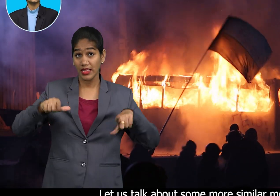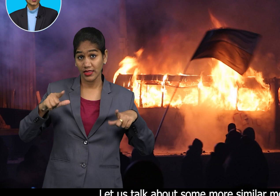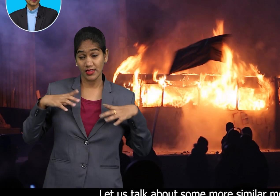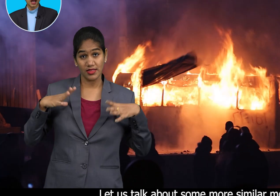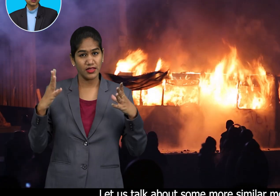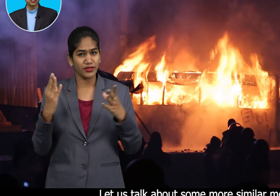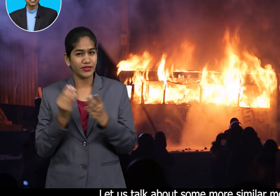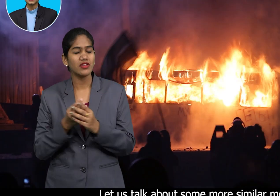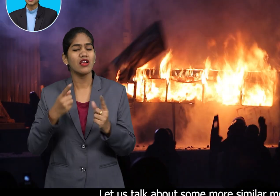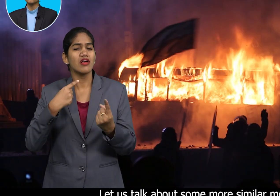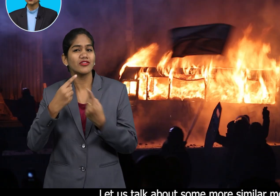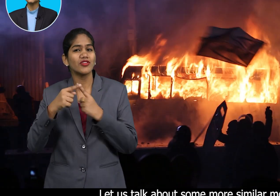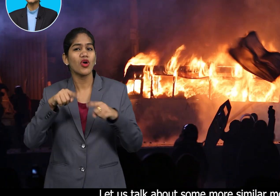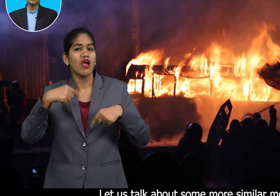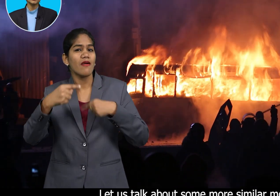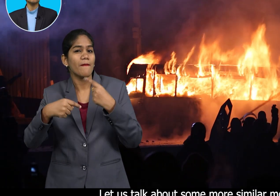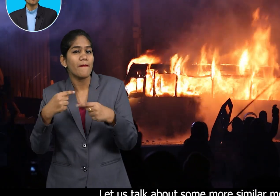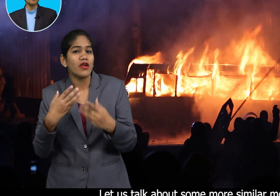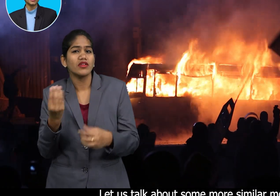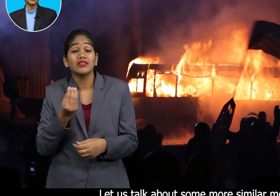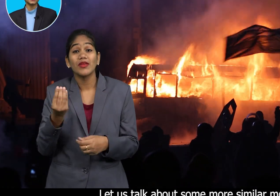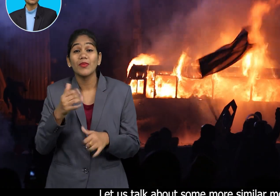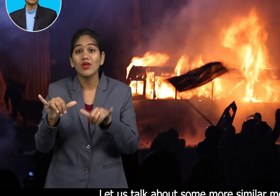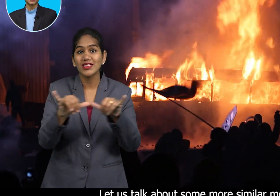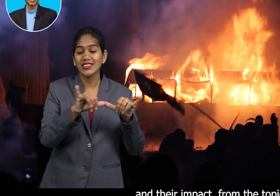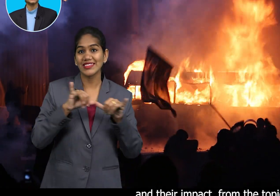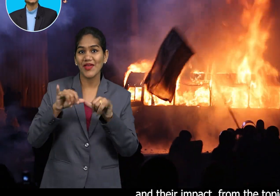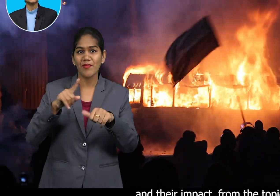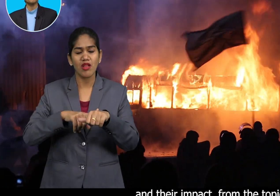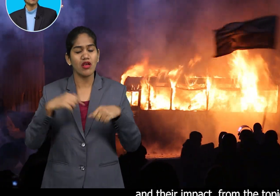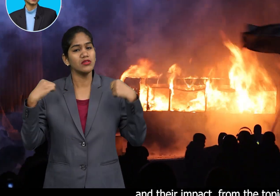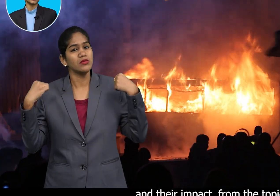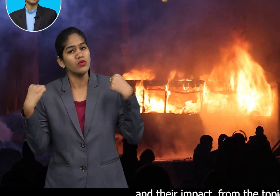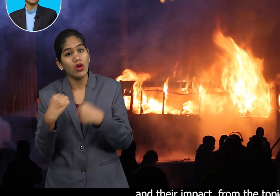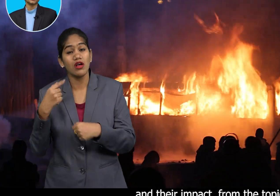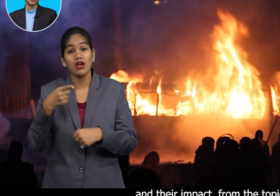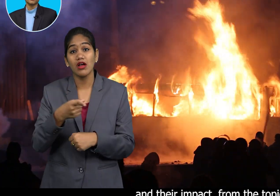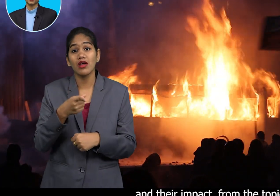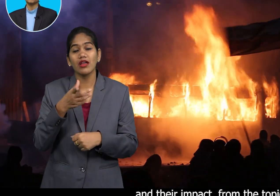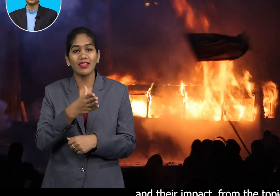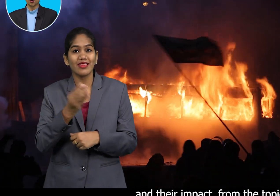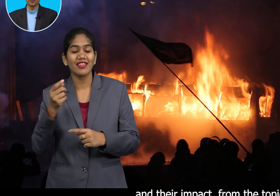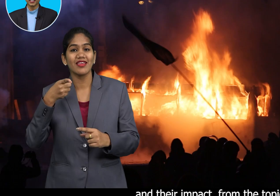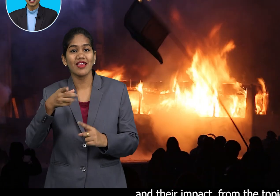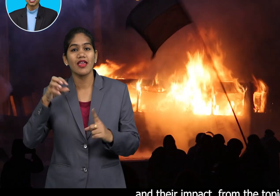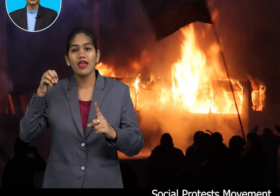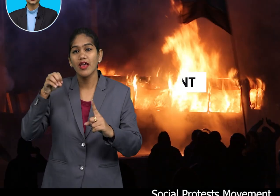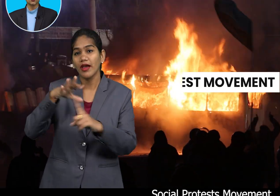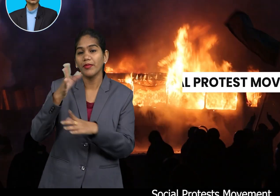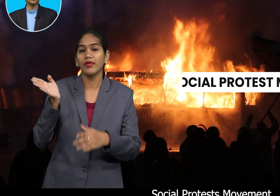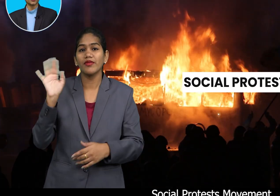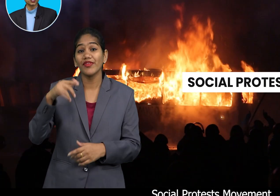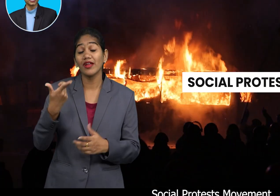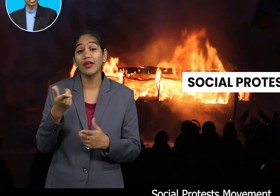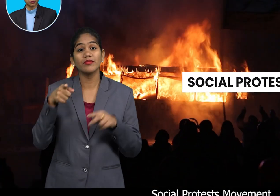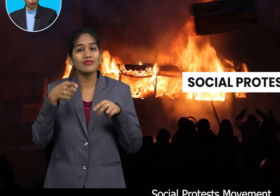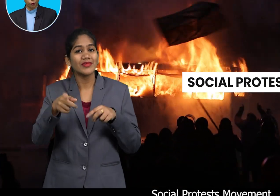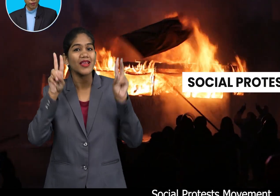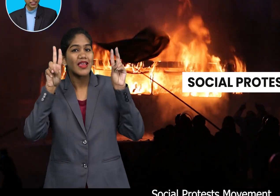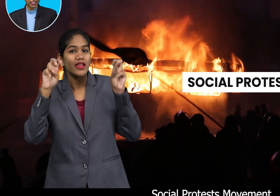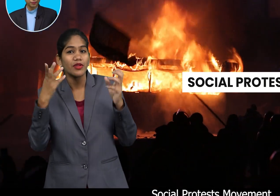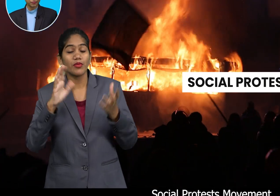Let us talk about some more similar movements and their impact from the topic Social